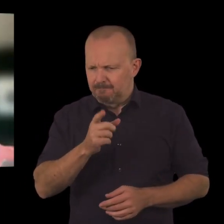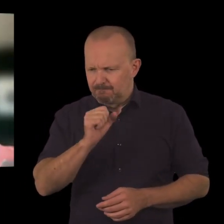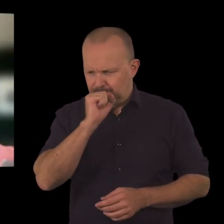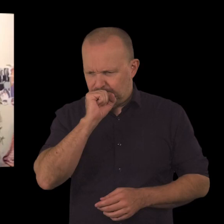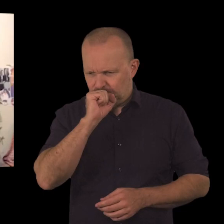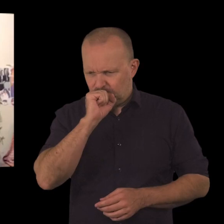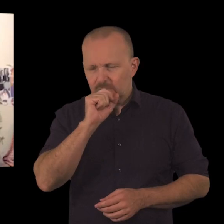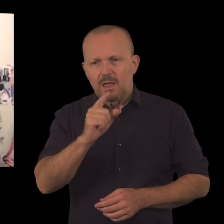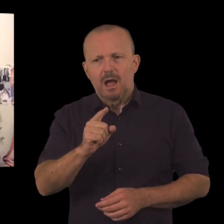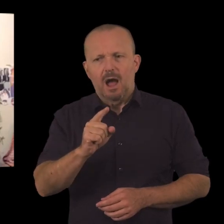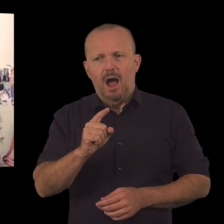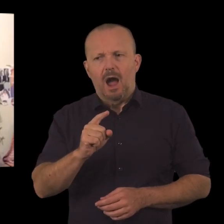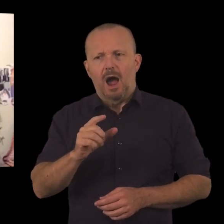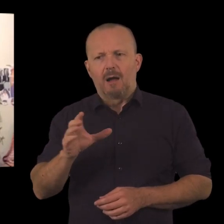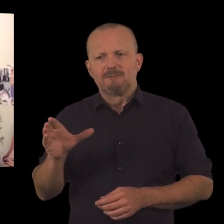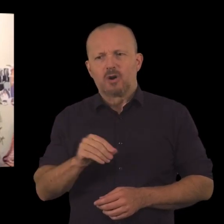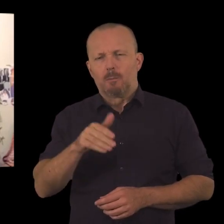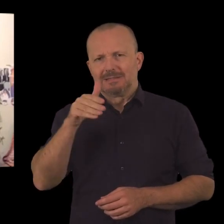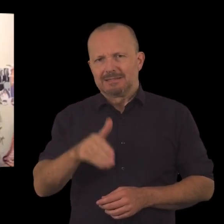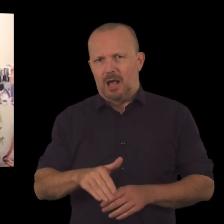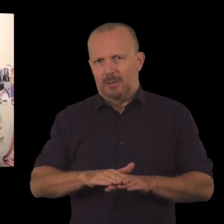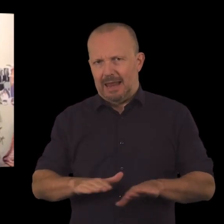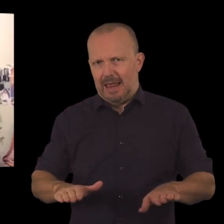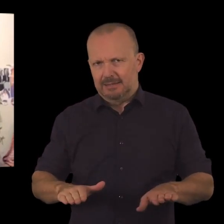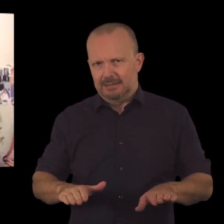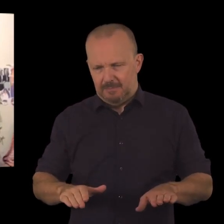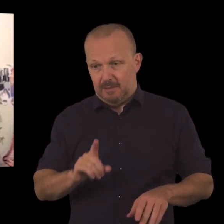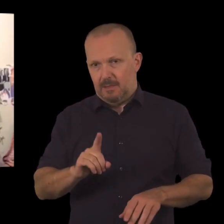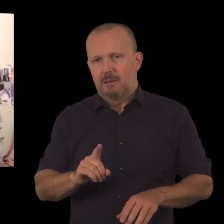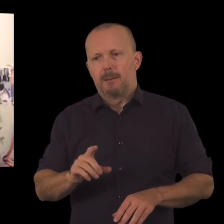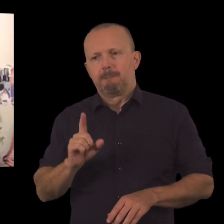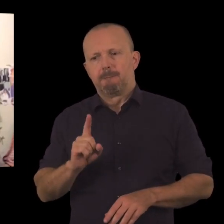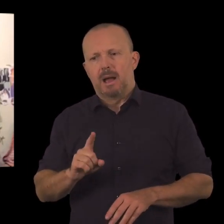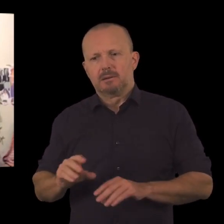And I forgot to put my 3rd one. I was like typing and eating, and I didn't put my 3rd